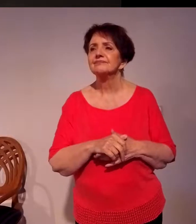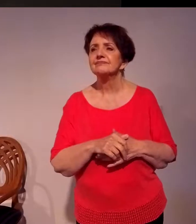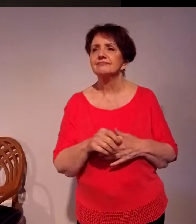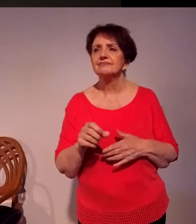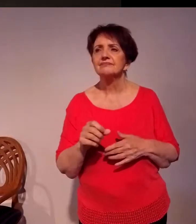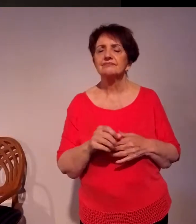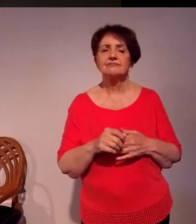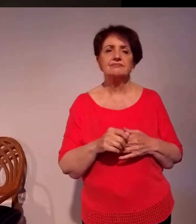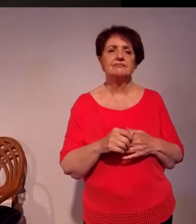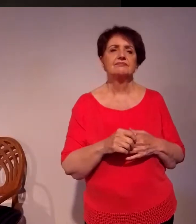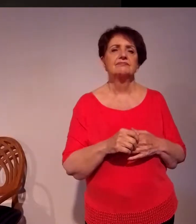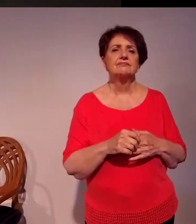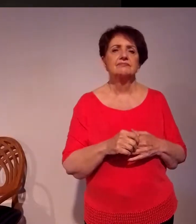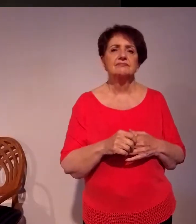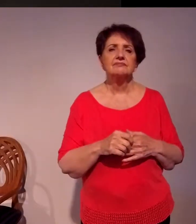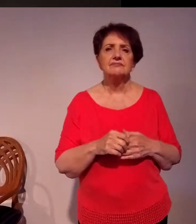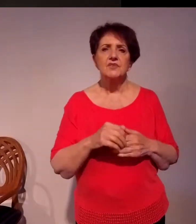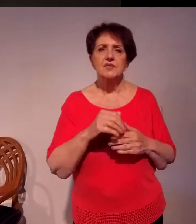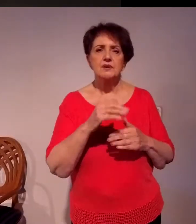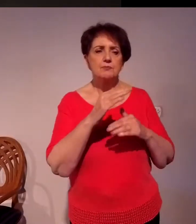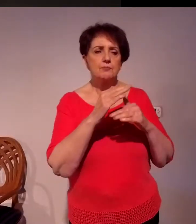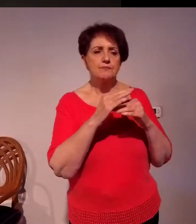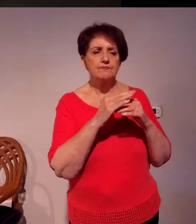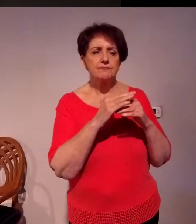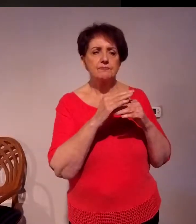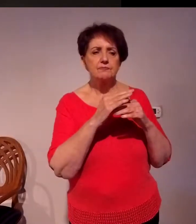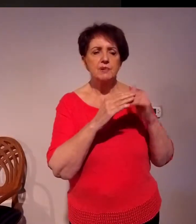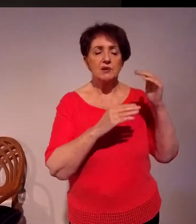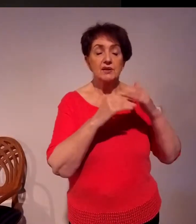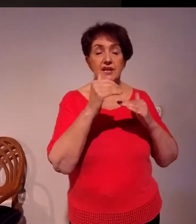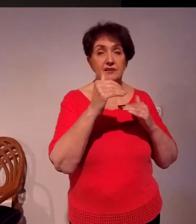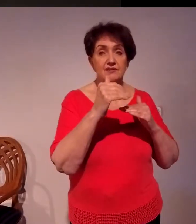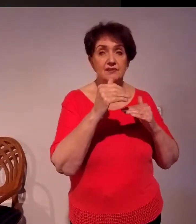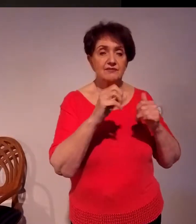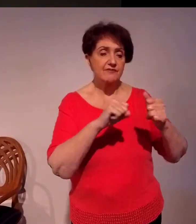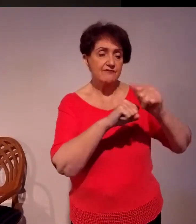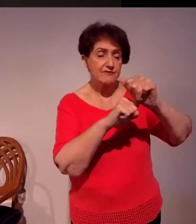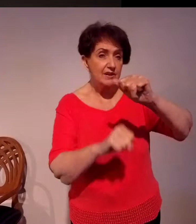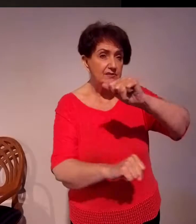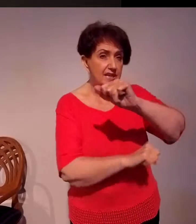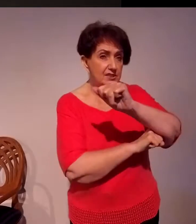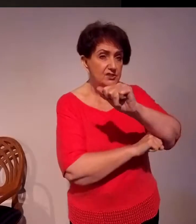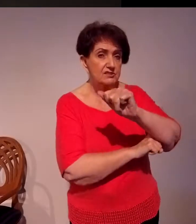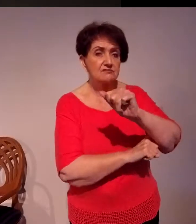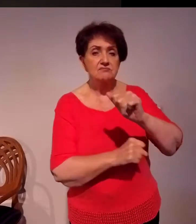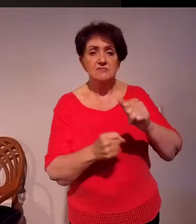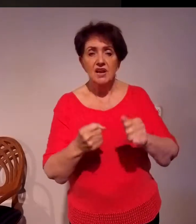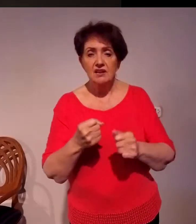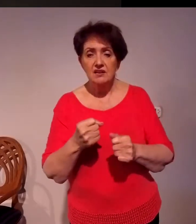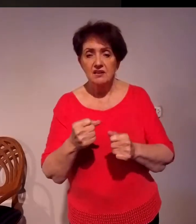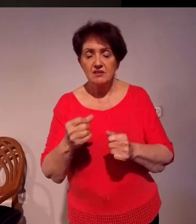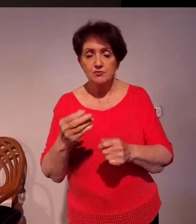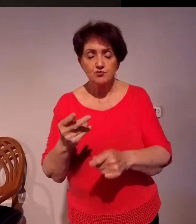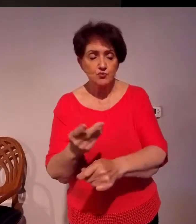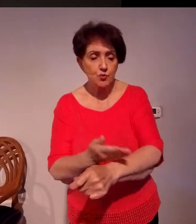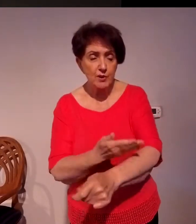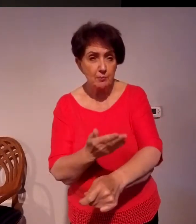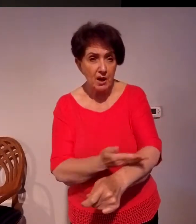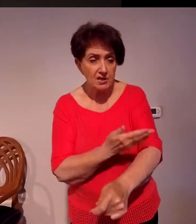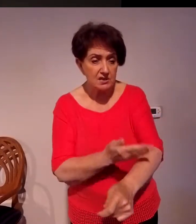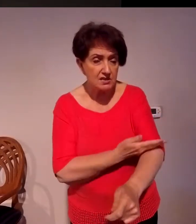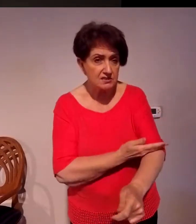because the building of foundation and infrastructure is over at CSLDallas, we have created